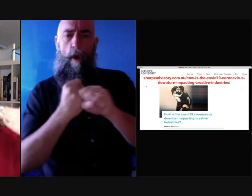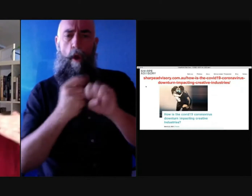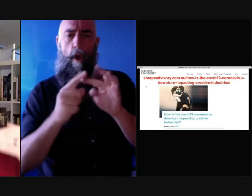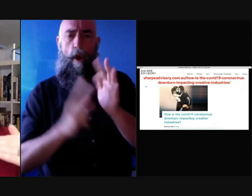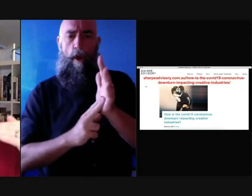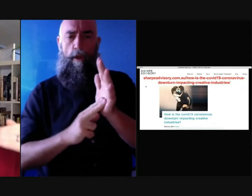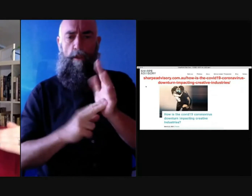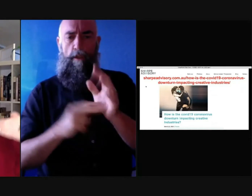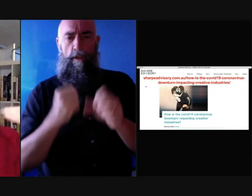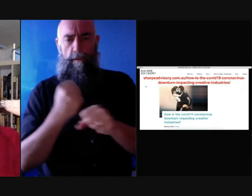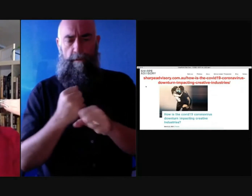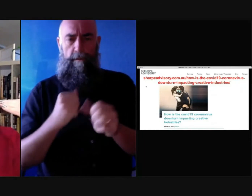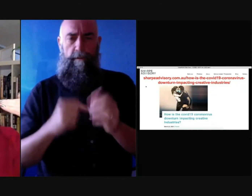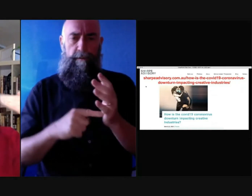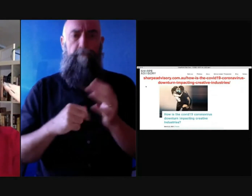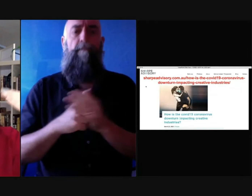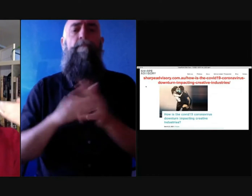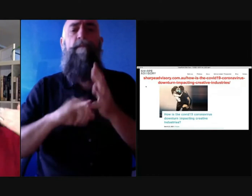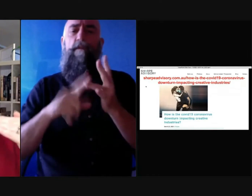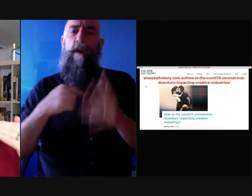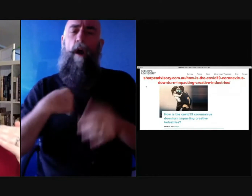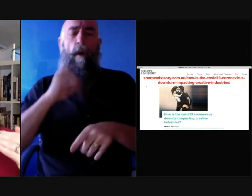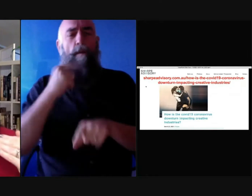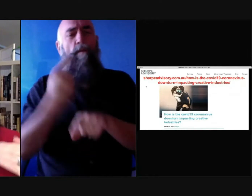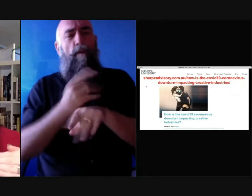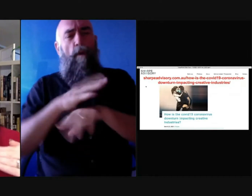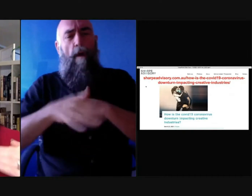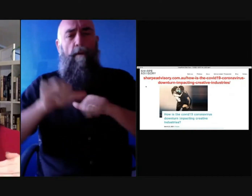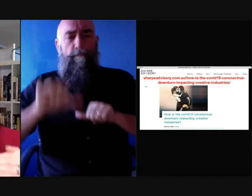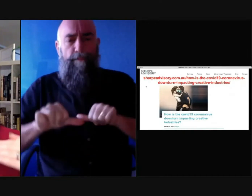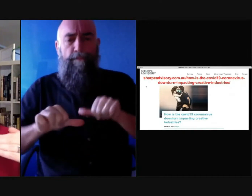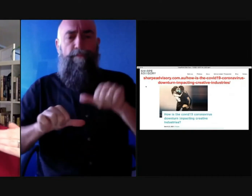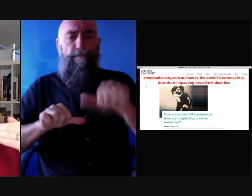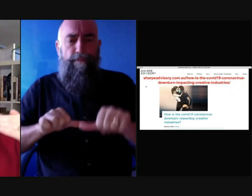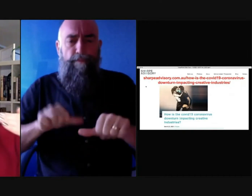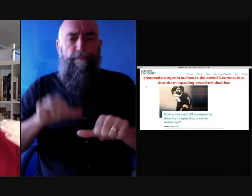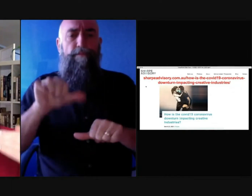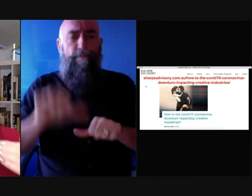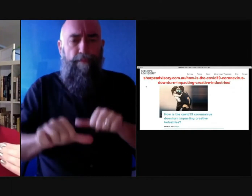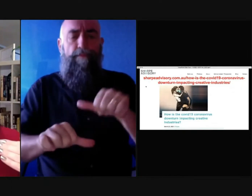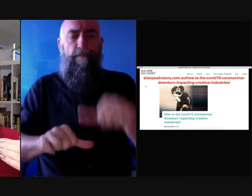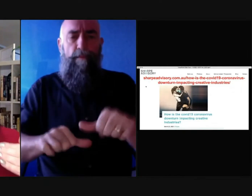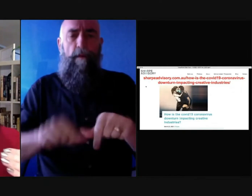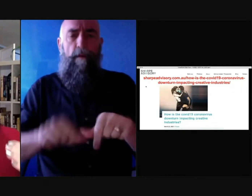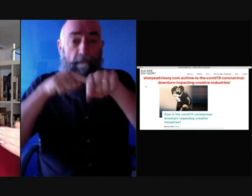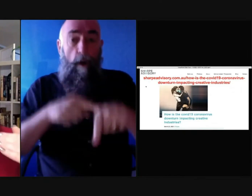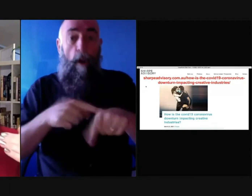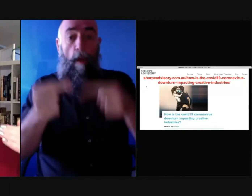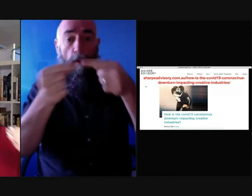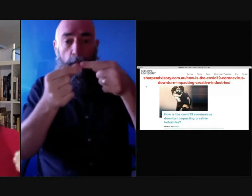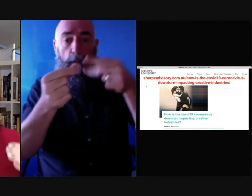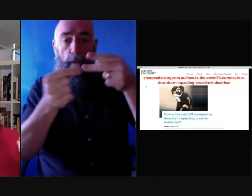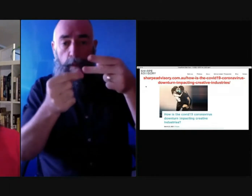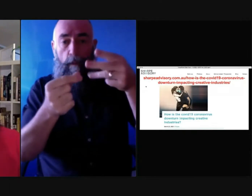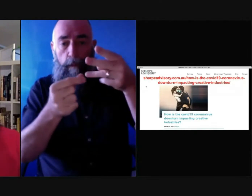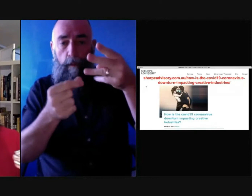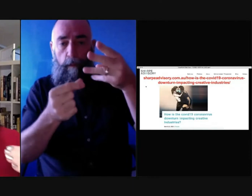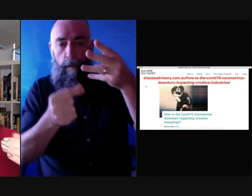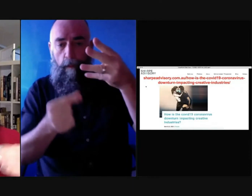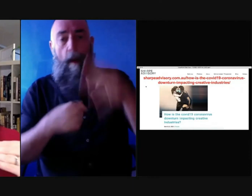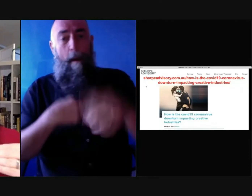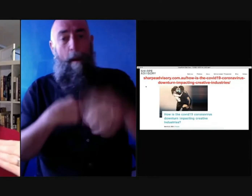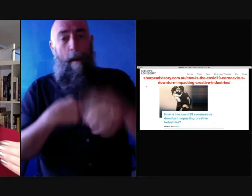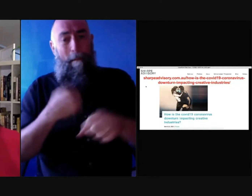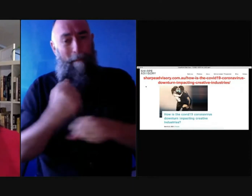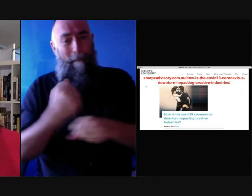in order because it's going to be incredibly important to make sure that you are okay and that you have the capacity